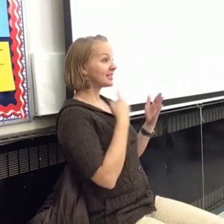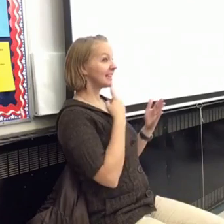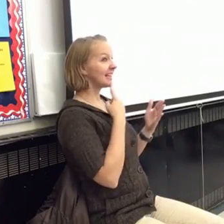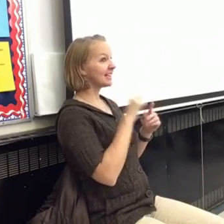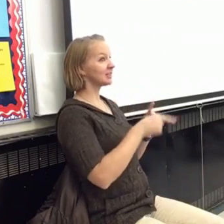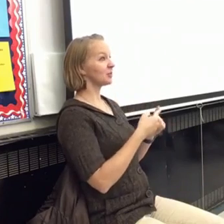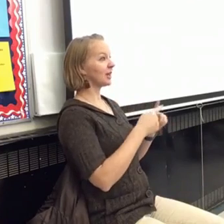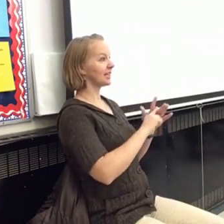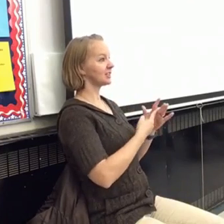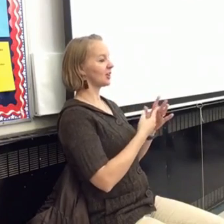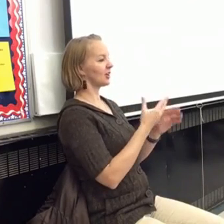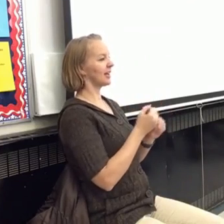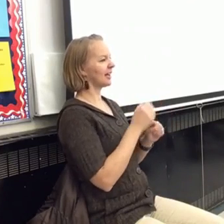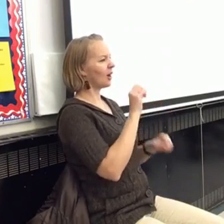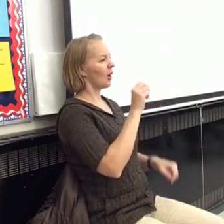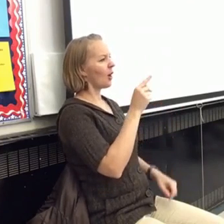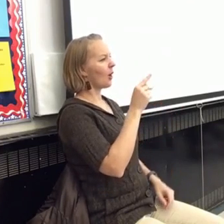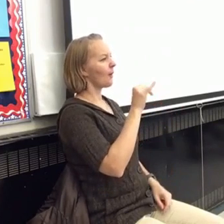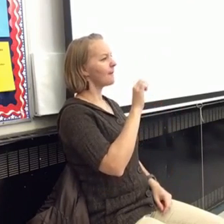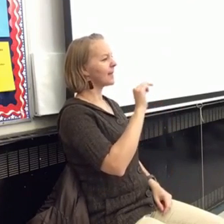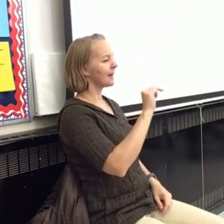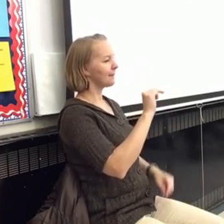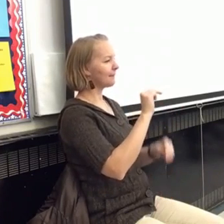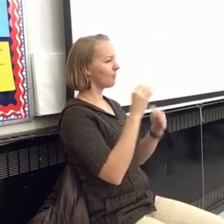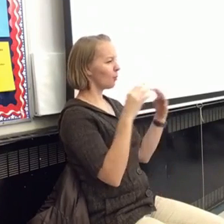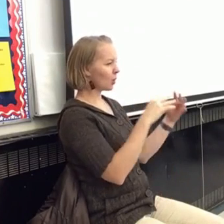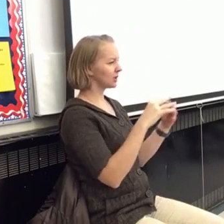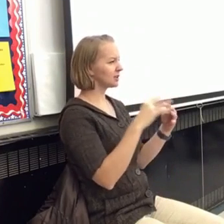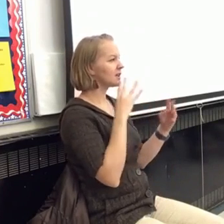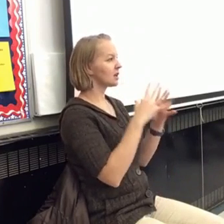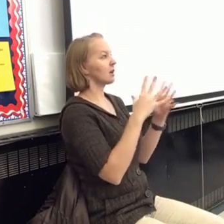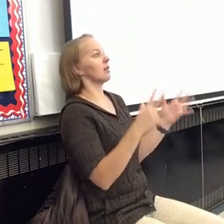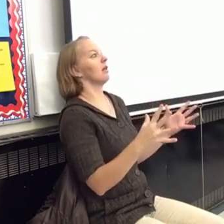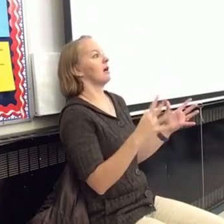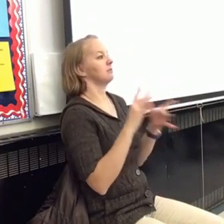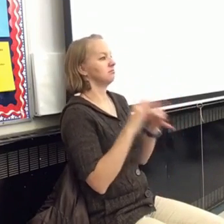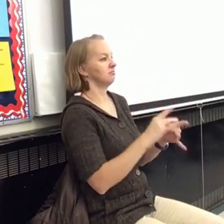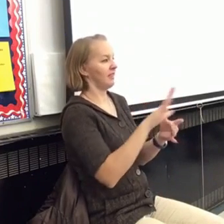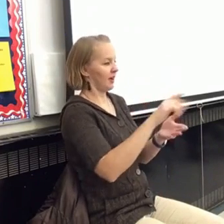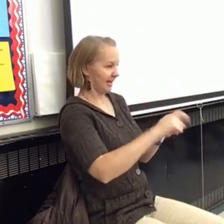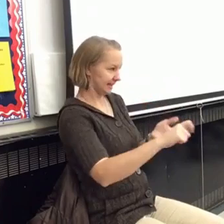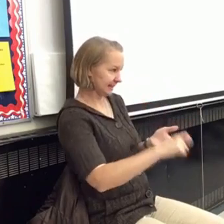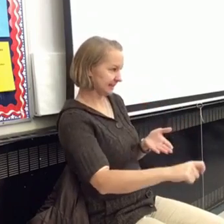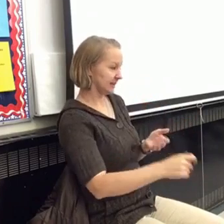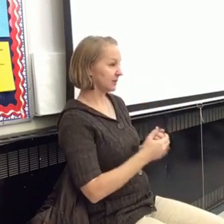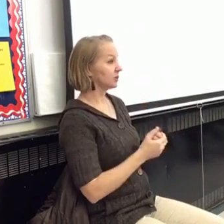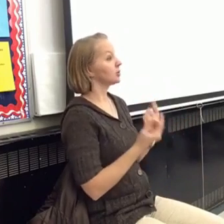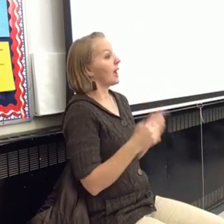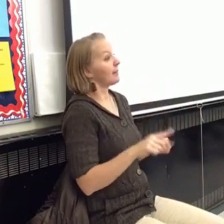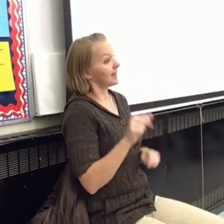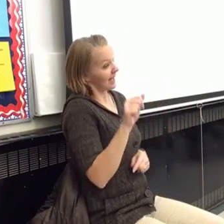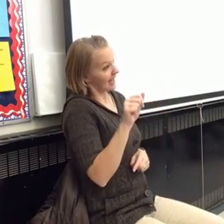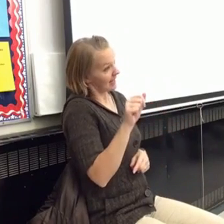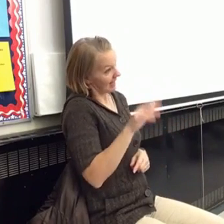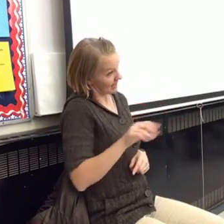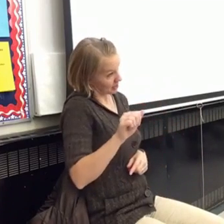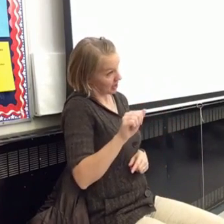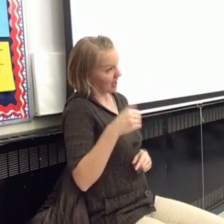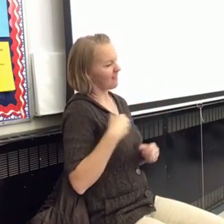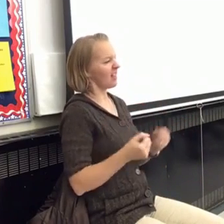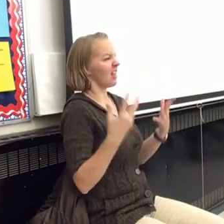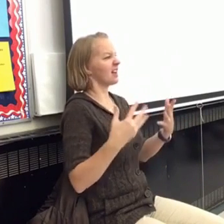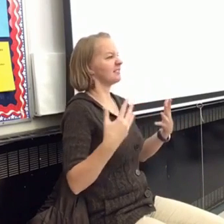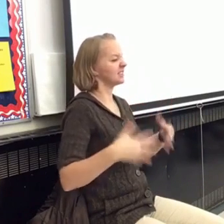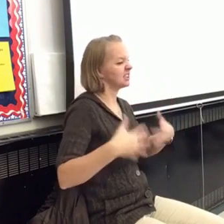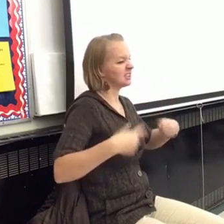when I start to get the Opium Wars talked about a ton in their essays. Now what happens is in Asia, there is a ton of